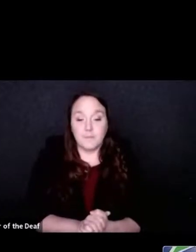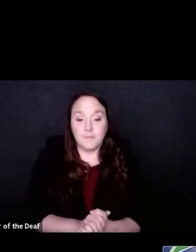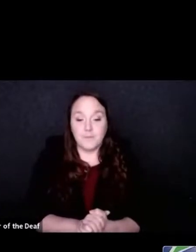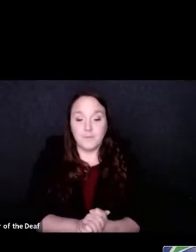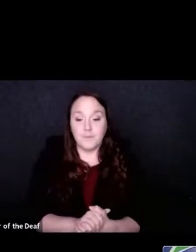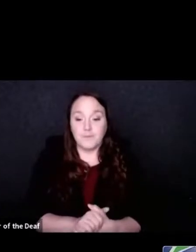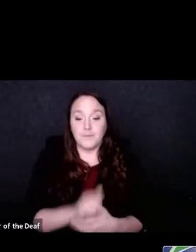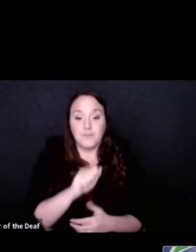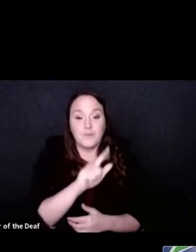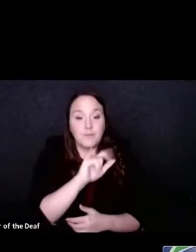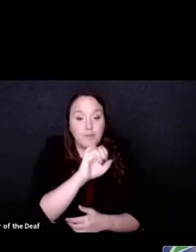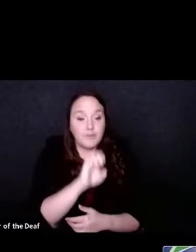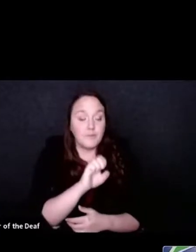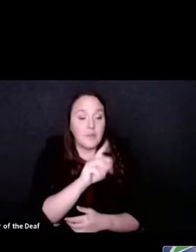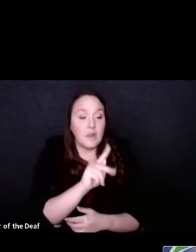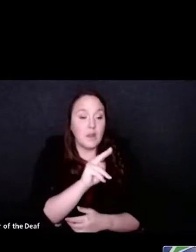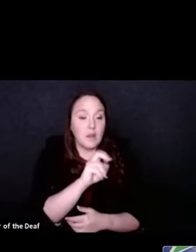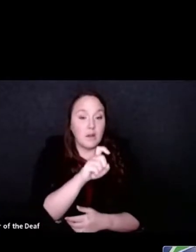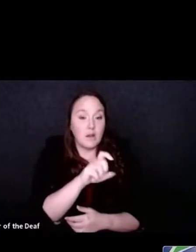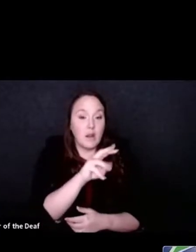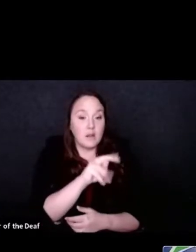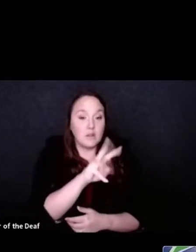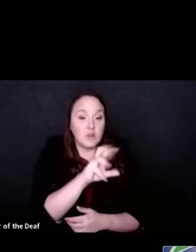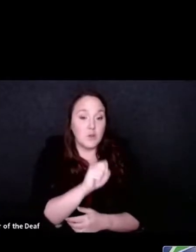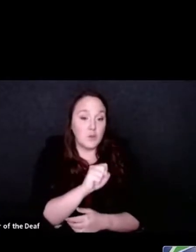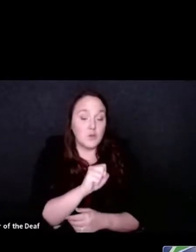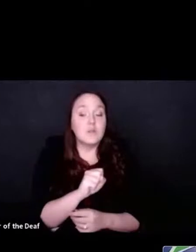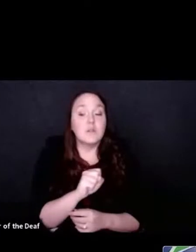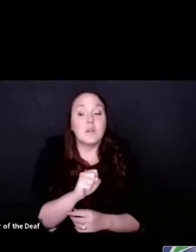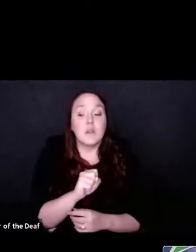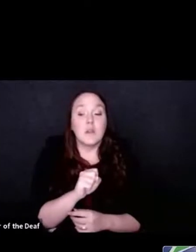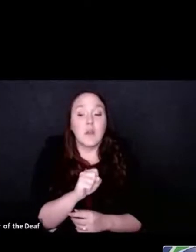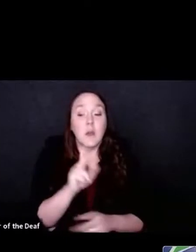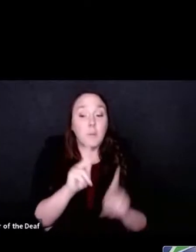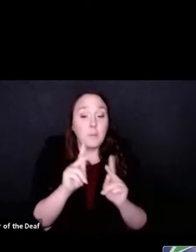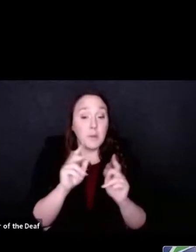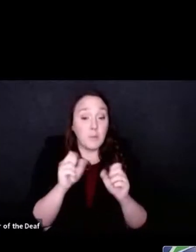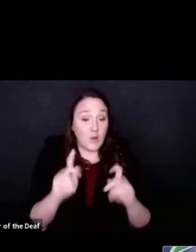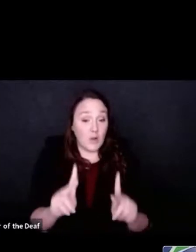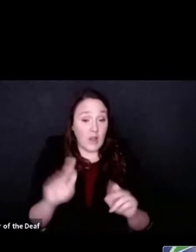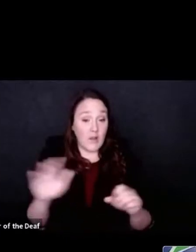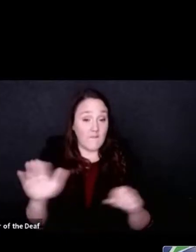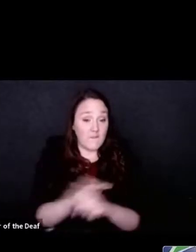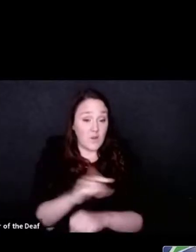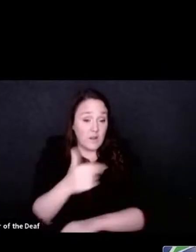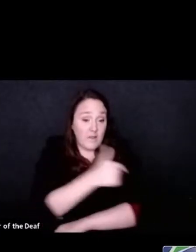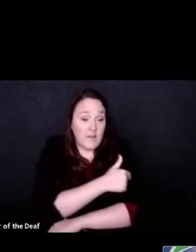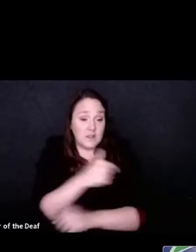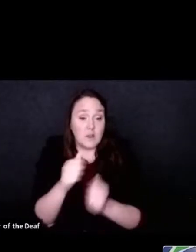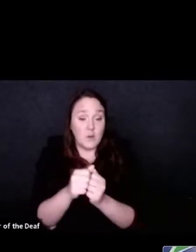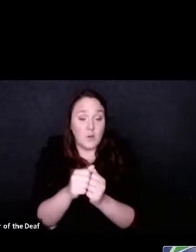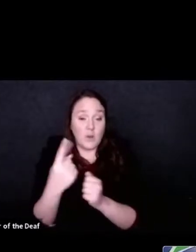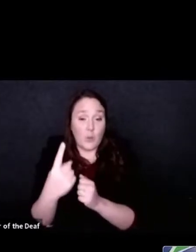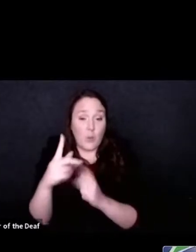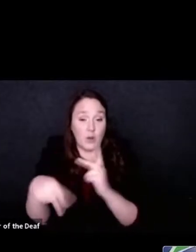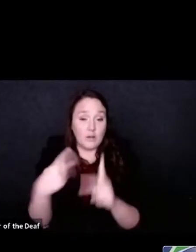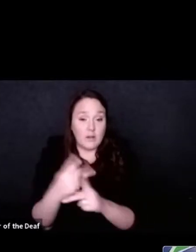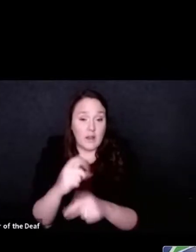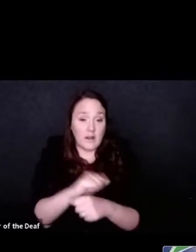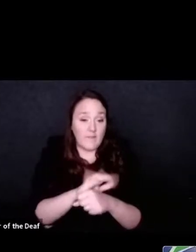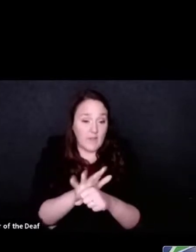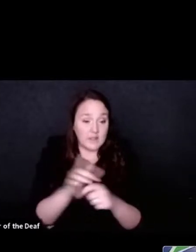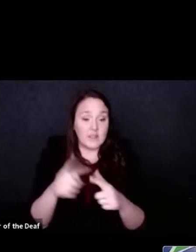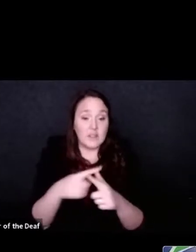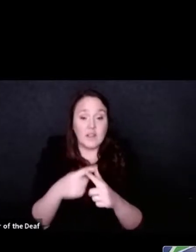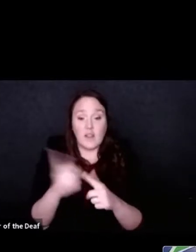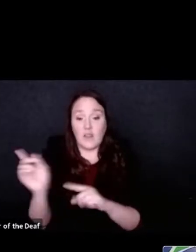Okay, Allie from Knox News for charity. Are people allowed to get fully vaccinated with one type of COVID-19 vaccine and then